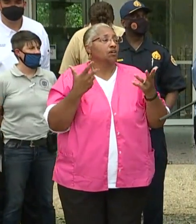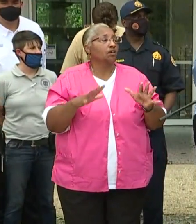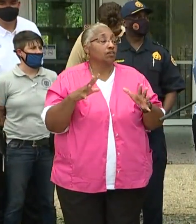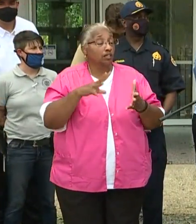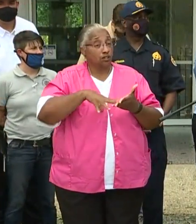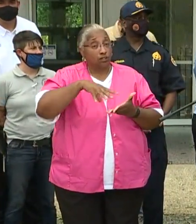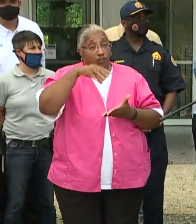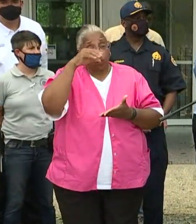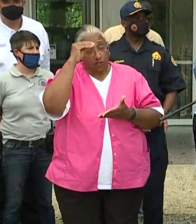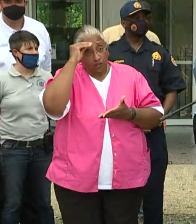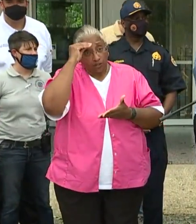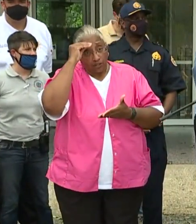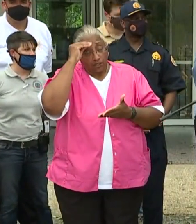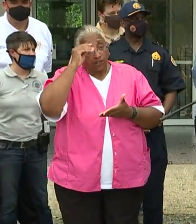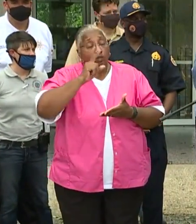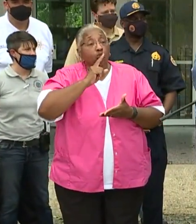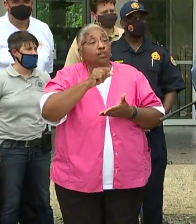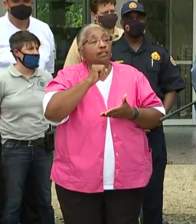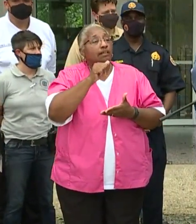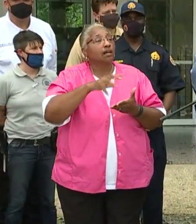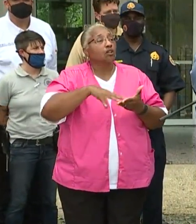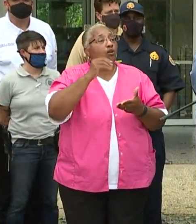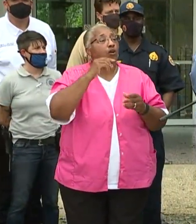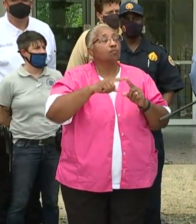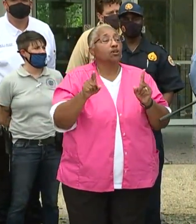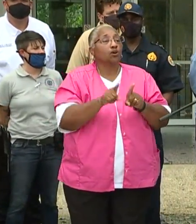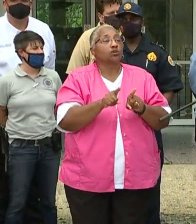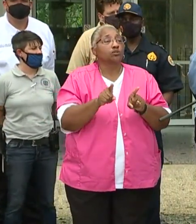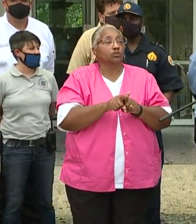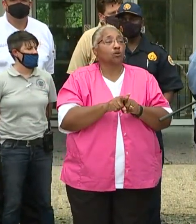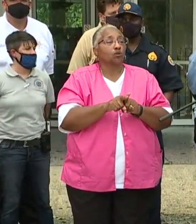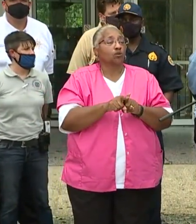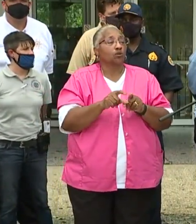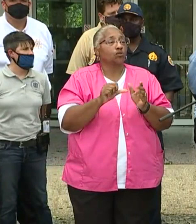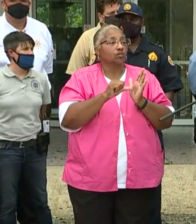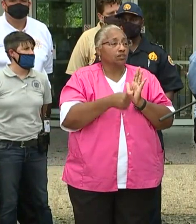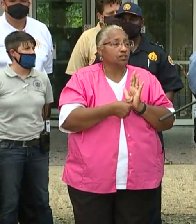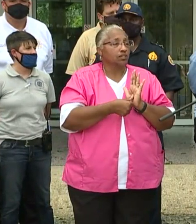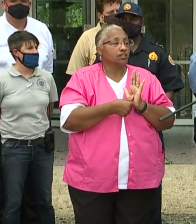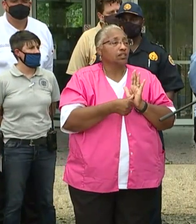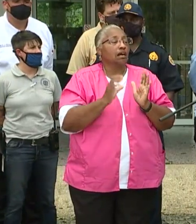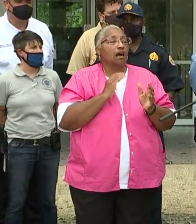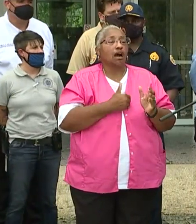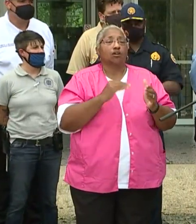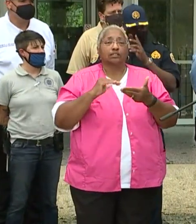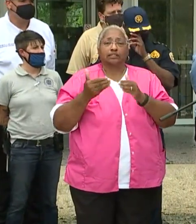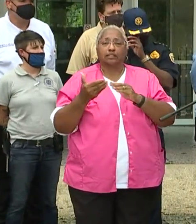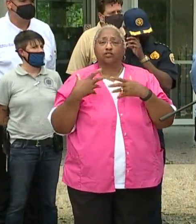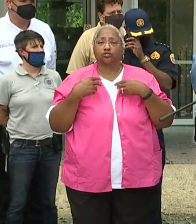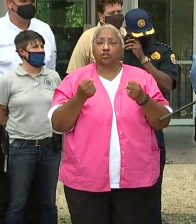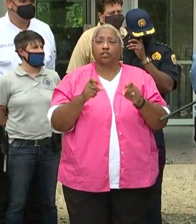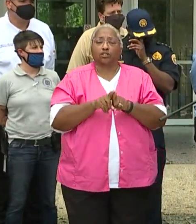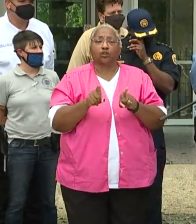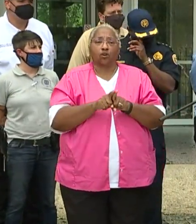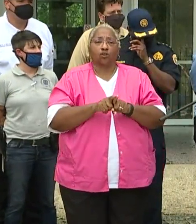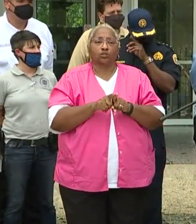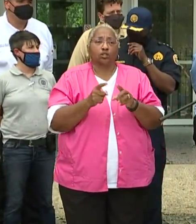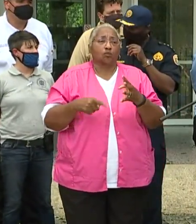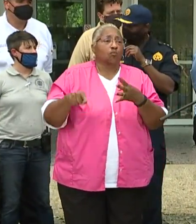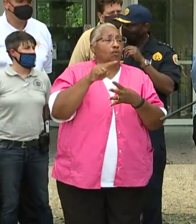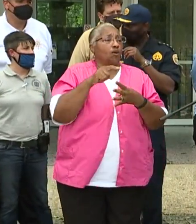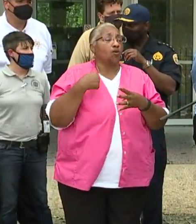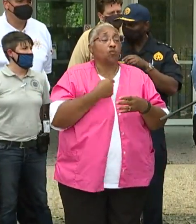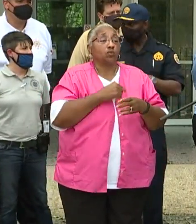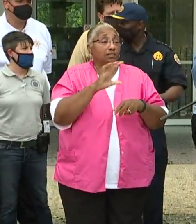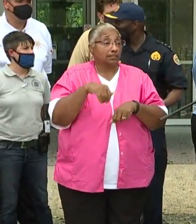is and really not just learned, but it's been reinforced. The resiliency of this city and the priorities that we've set for